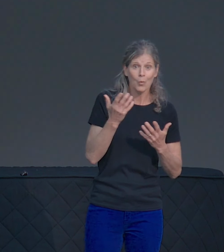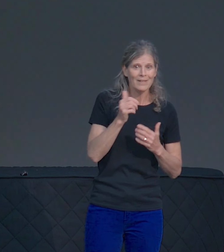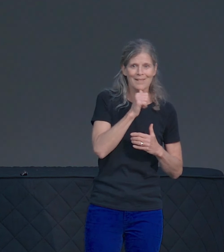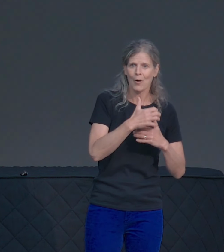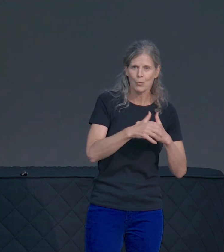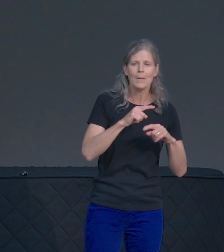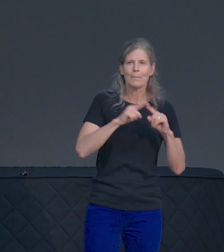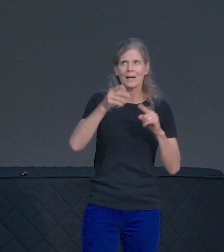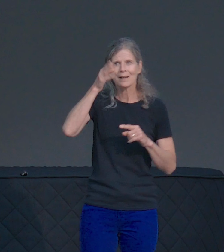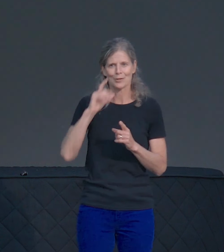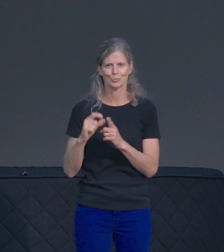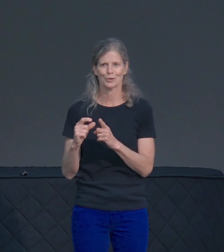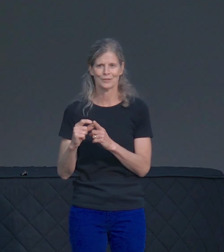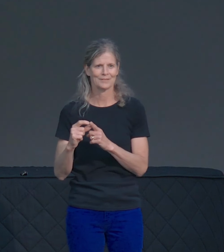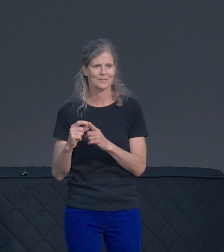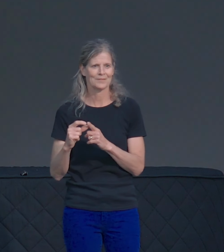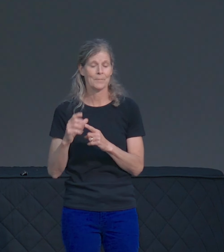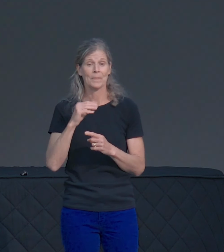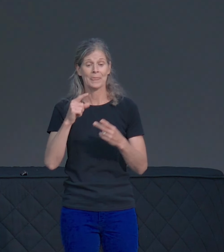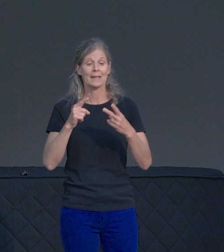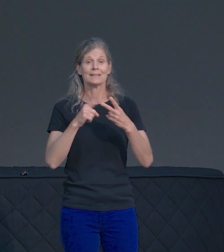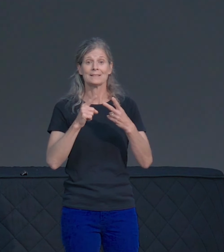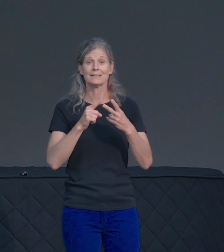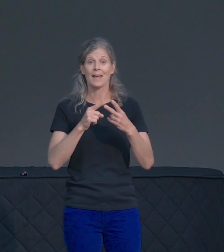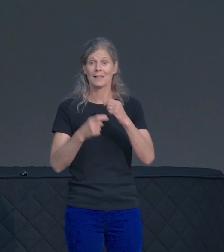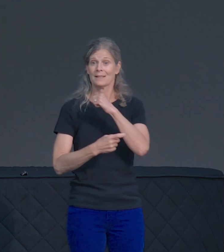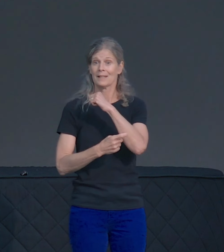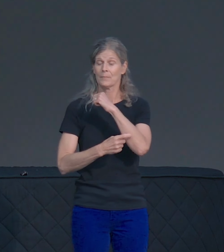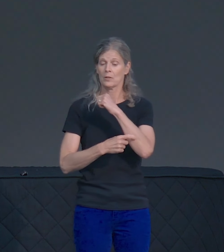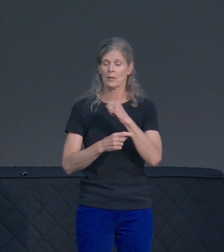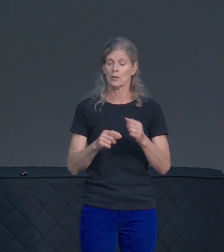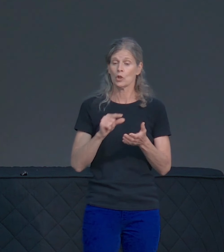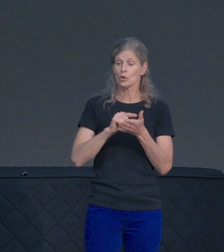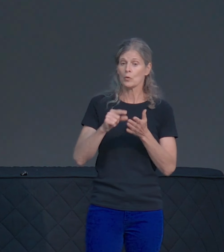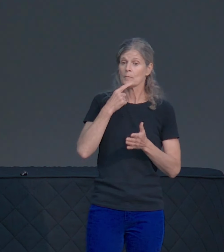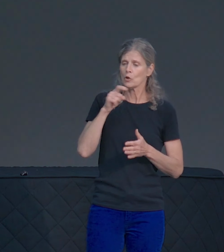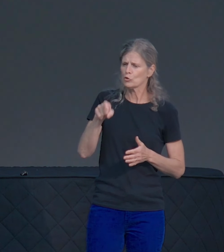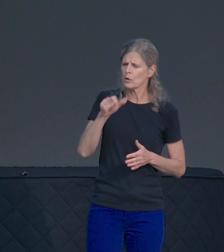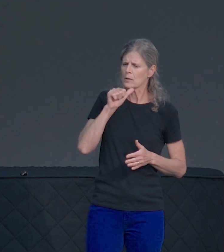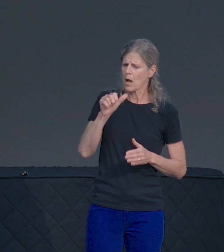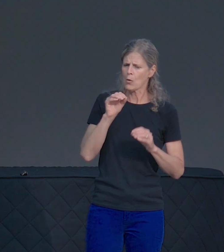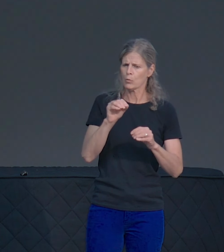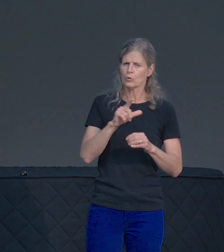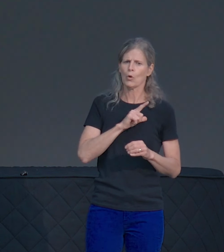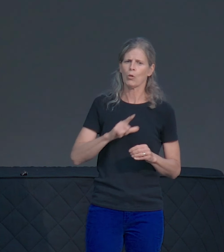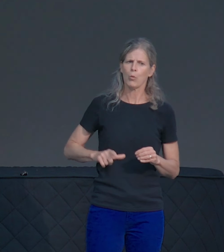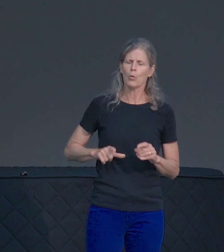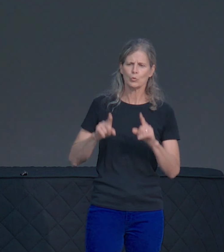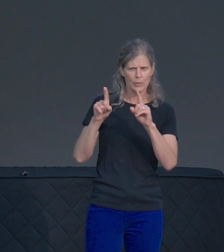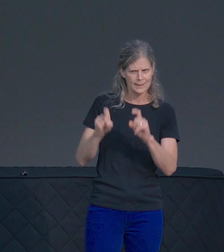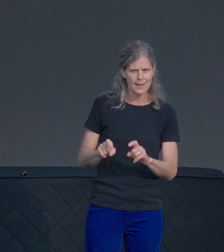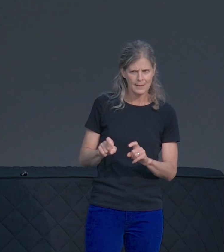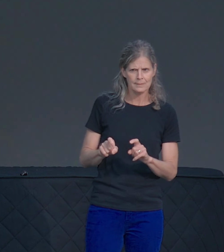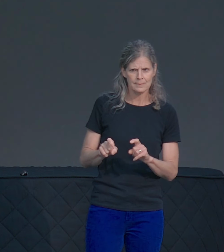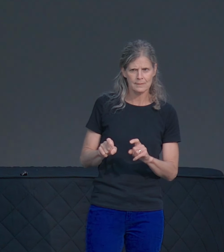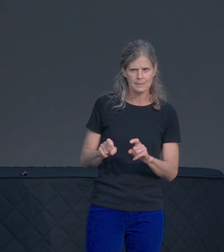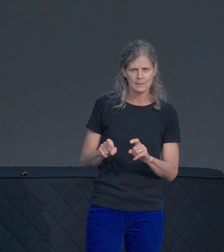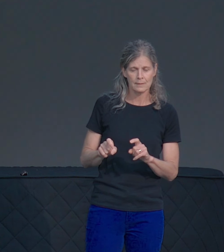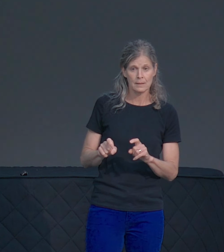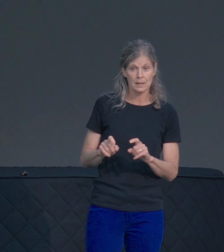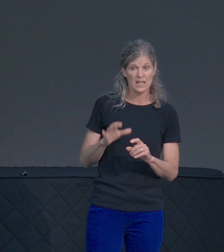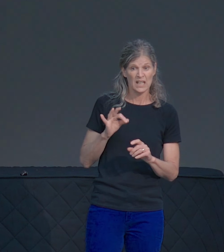second temptation, Jesus says, Scripture says, you shall not put the Lord your God to the test. Because